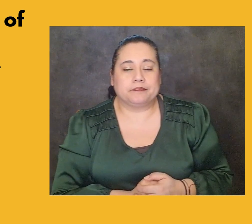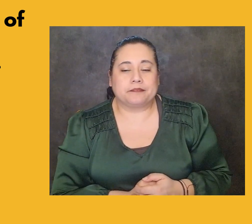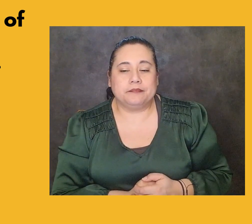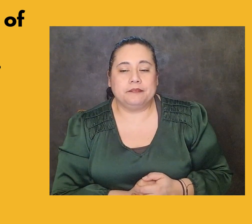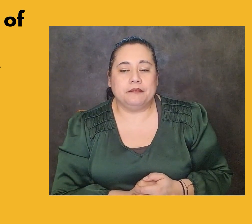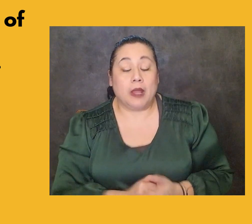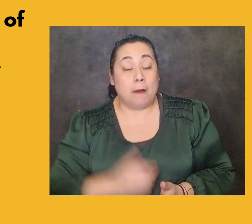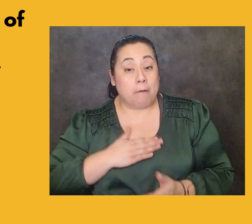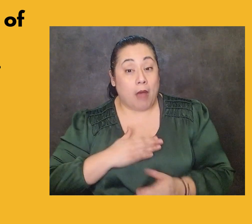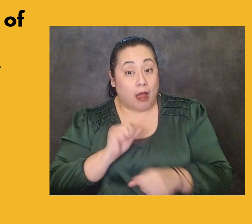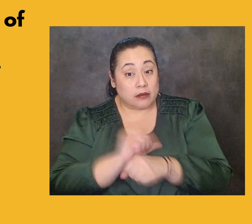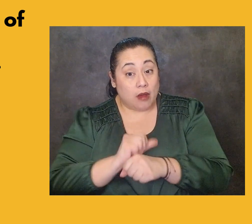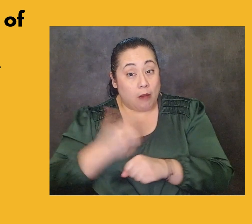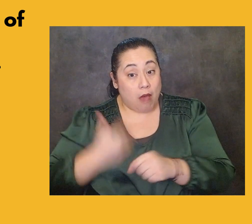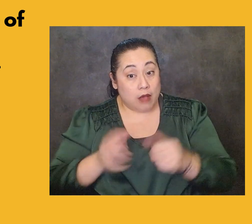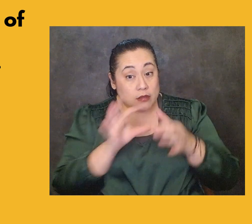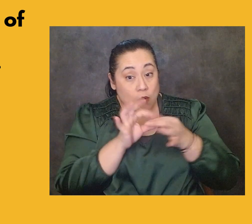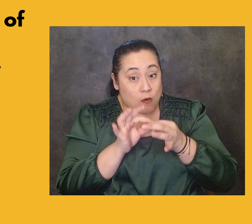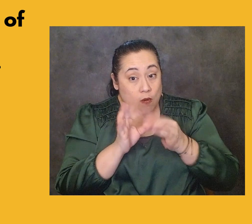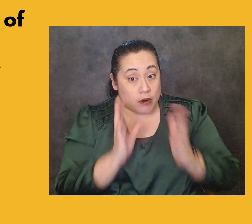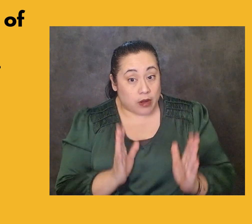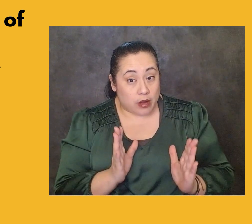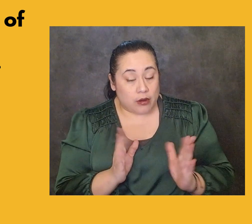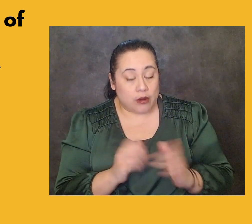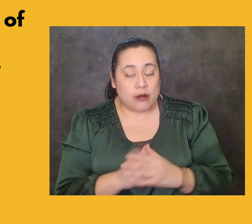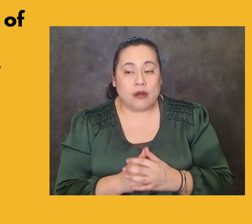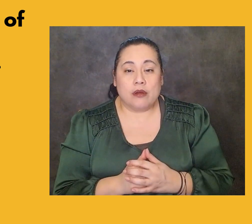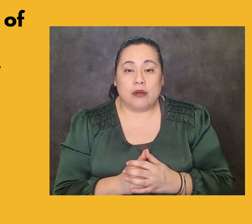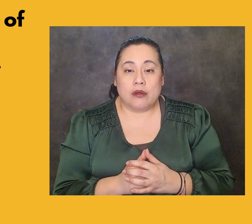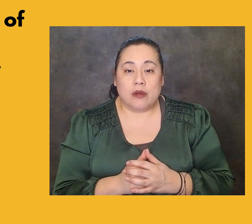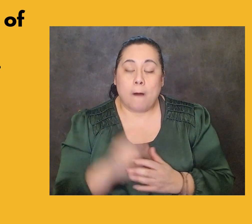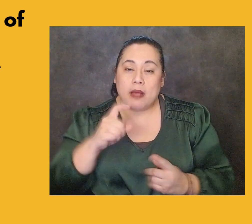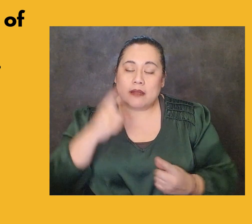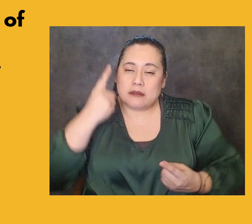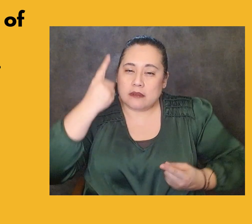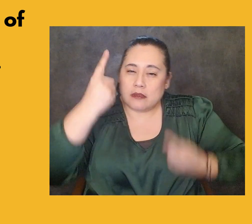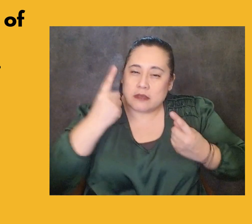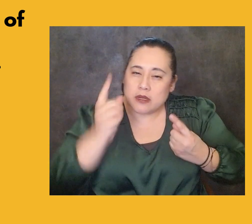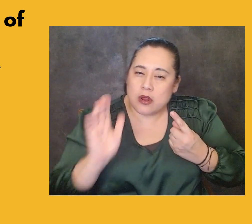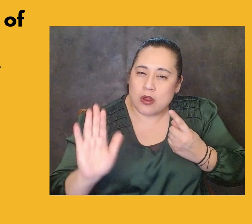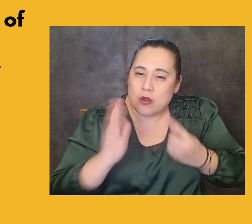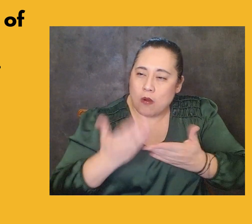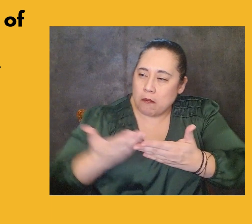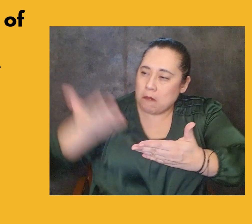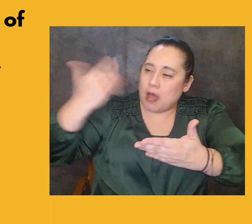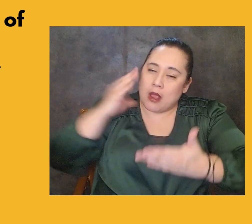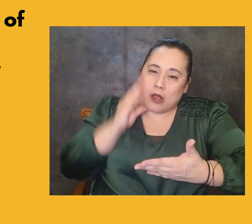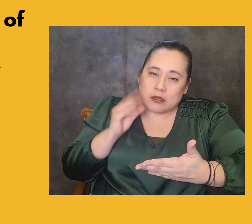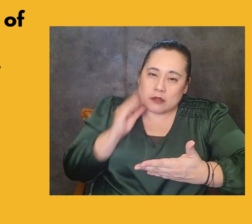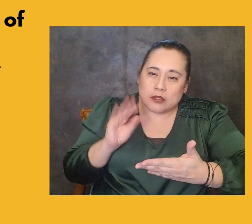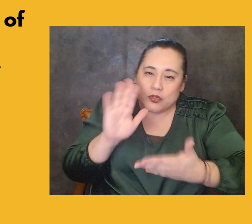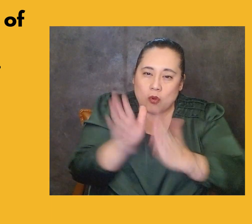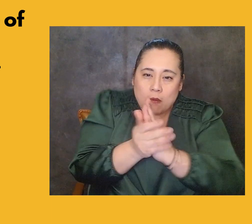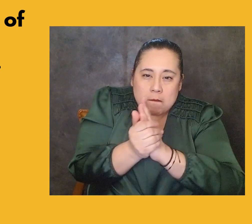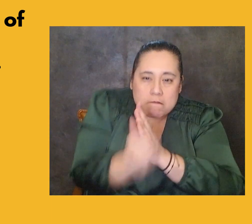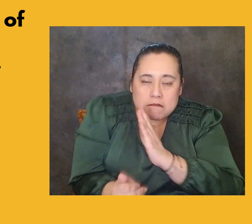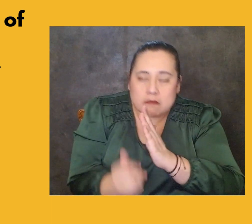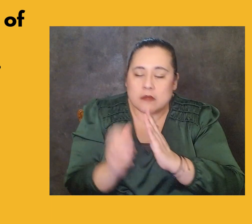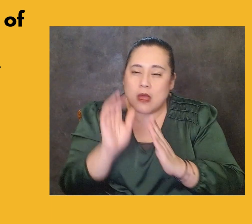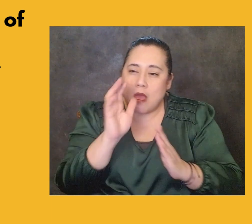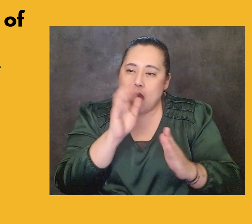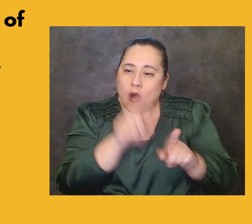My job is not that. My job as a coordinator is to consider your previous experience, your